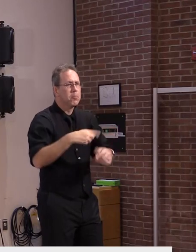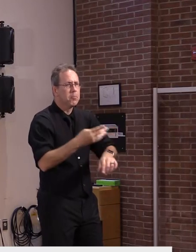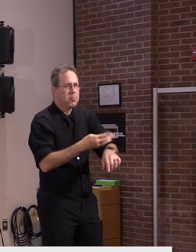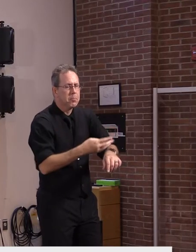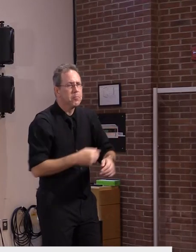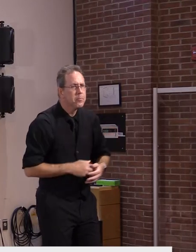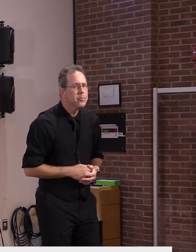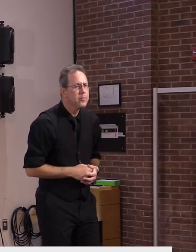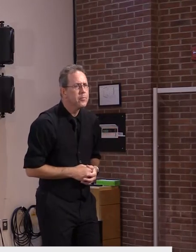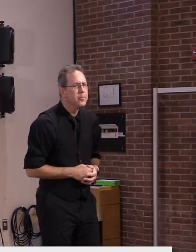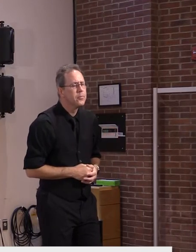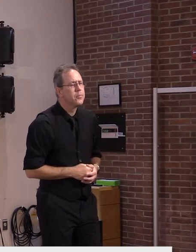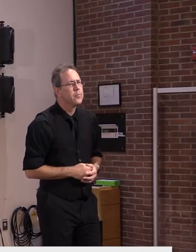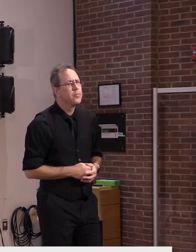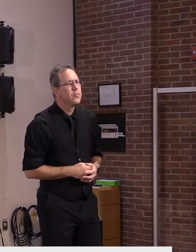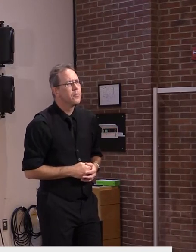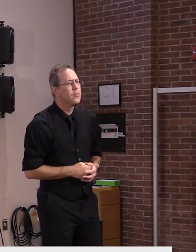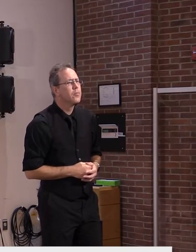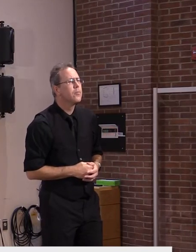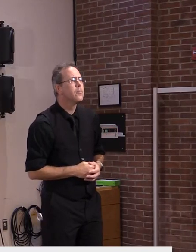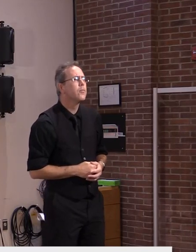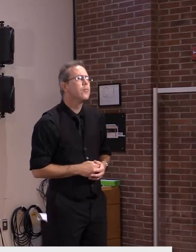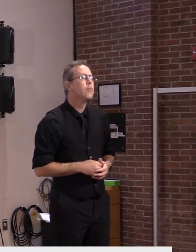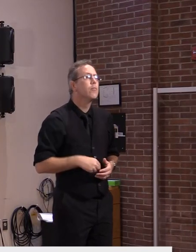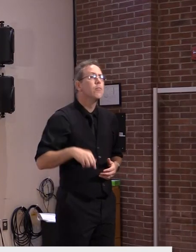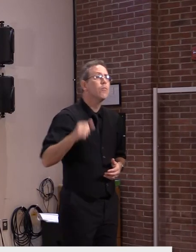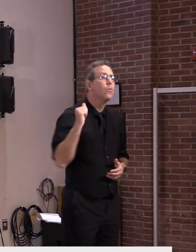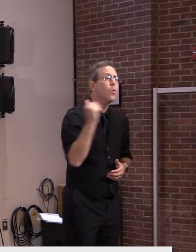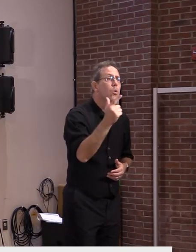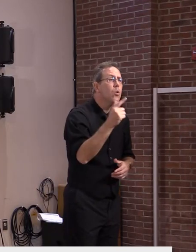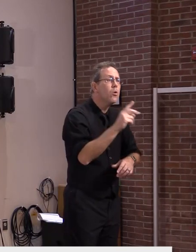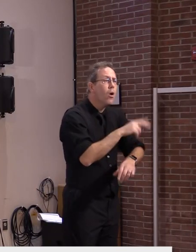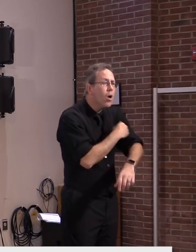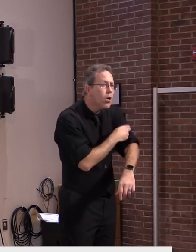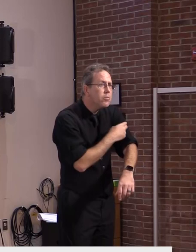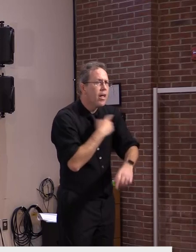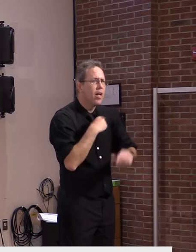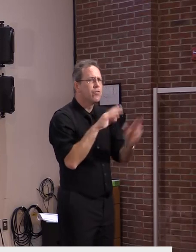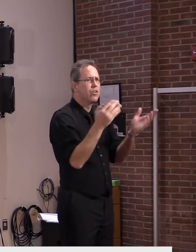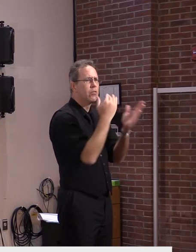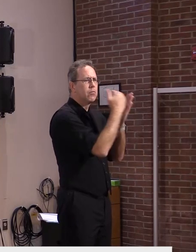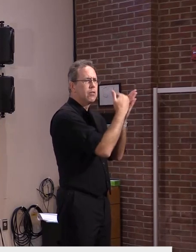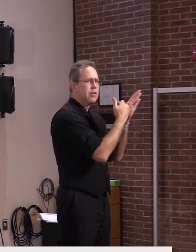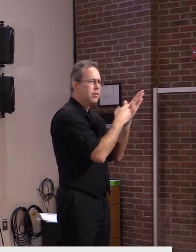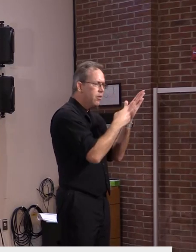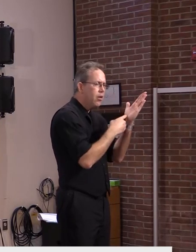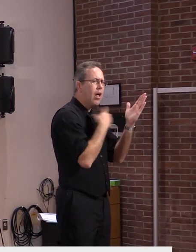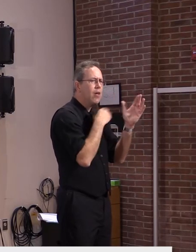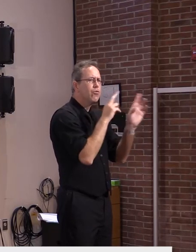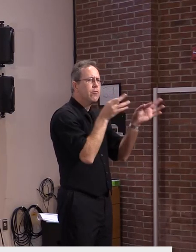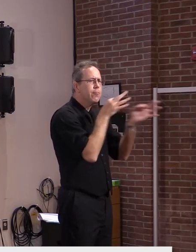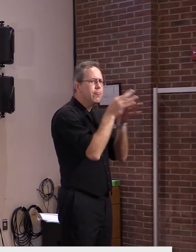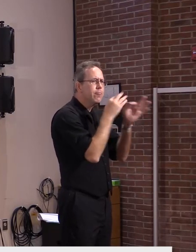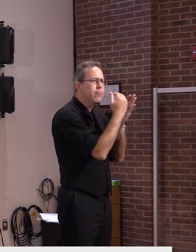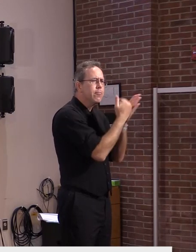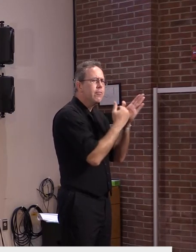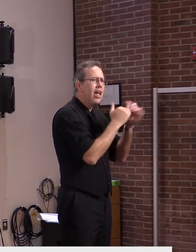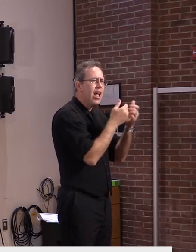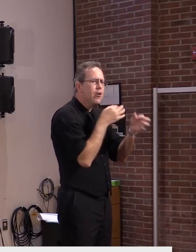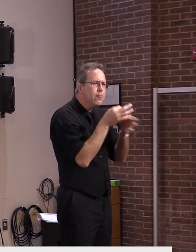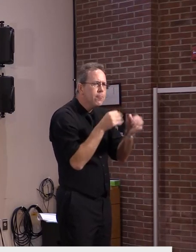hospitals, all of the physicians in the state have protocols, have received health alert notifications from the health